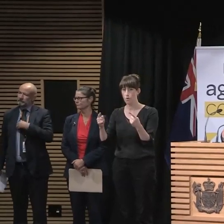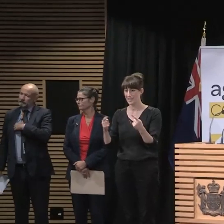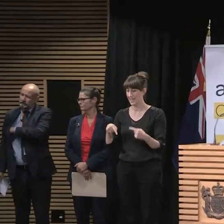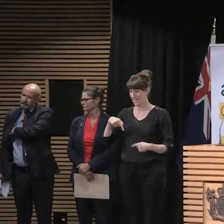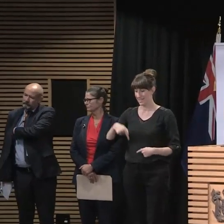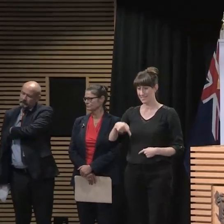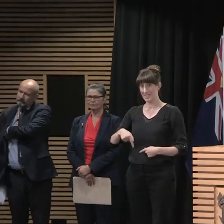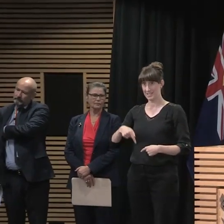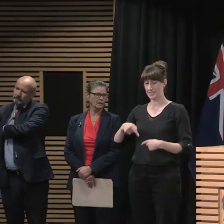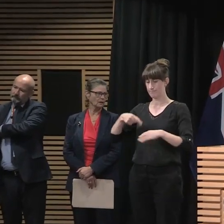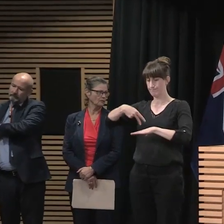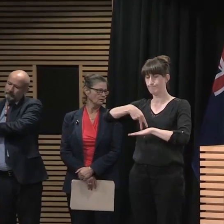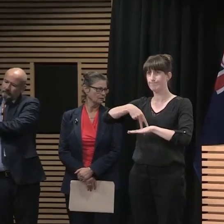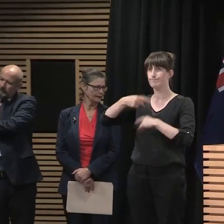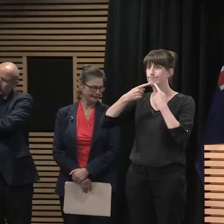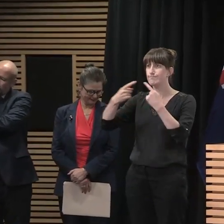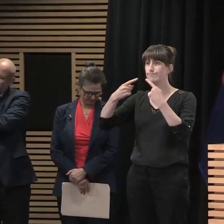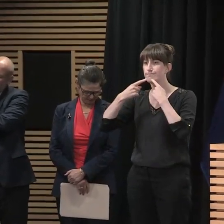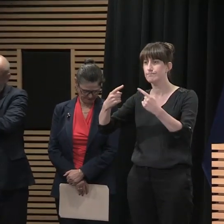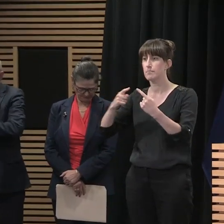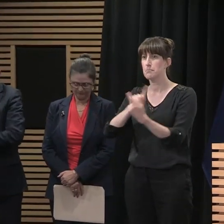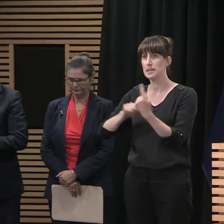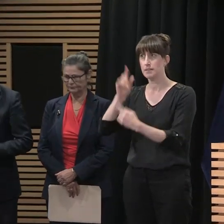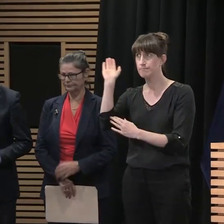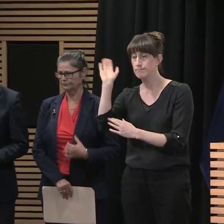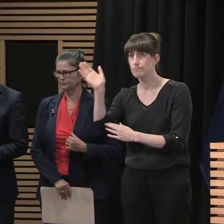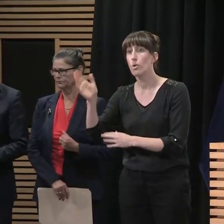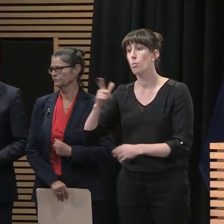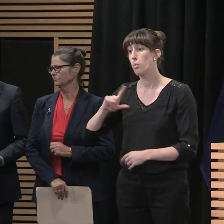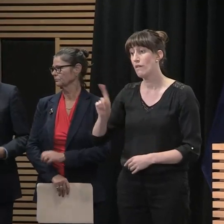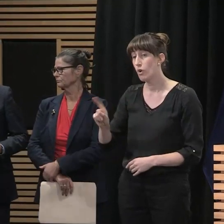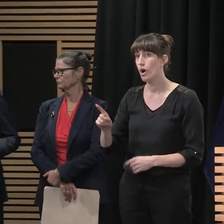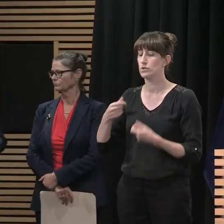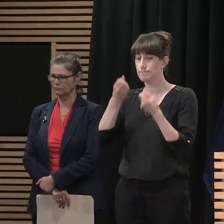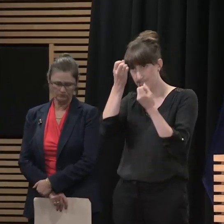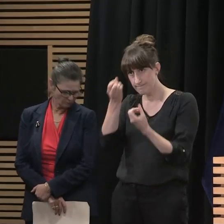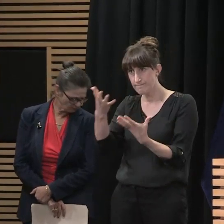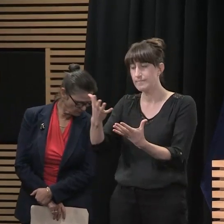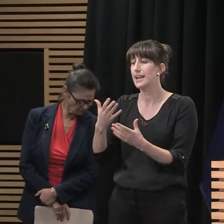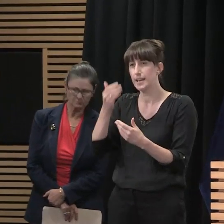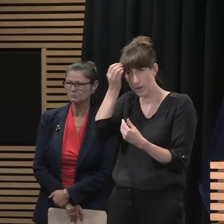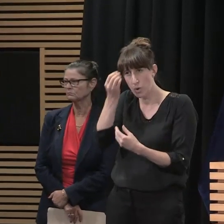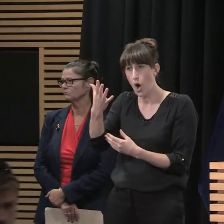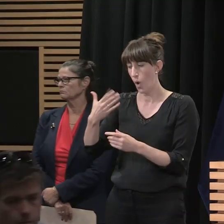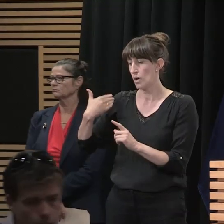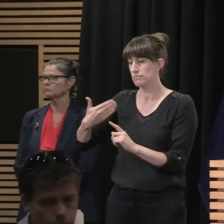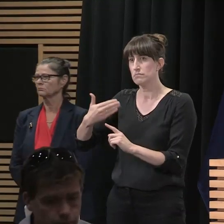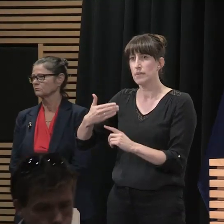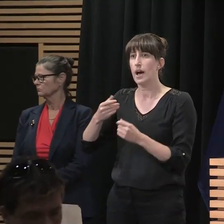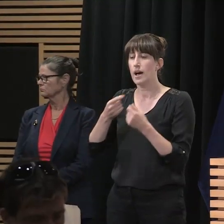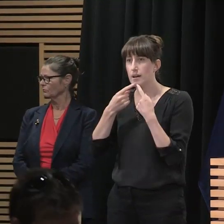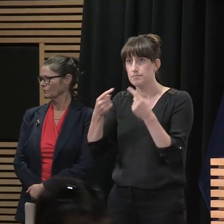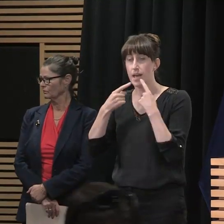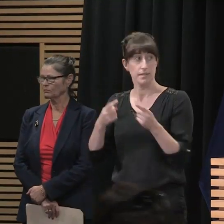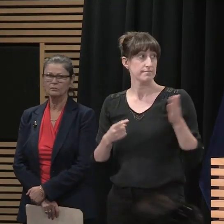just focus on a few different issues each day to try to keep people up to date with what's going on. Today I've got Ashley will give his regular health